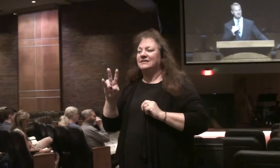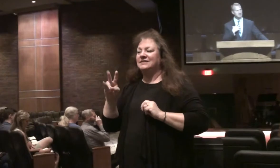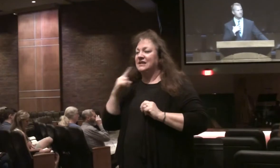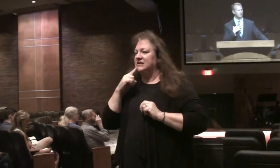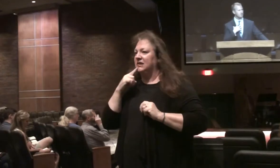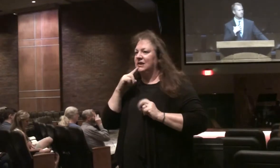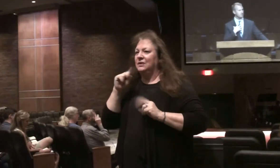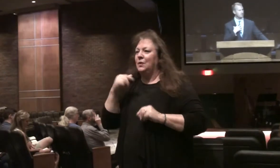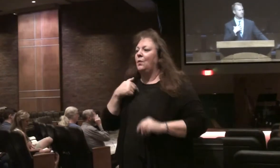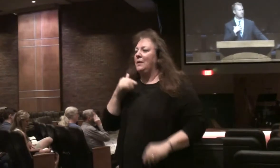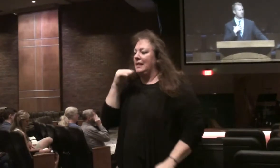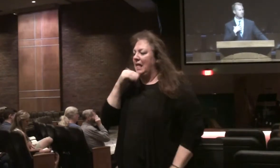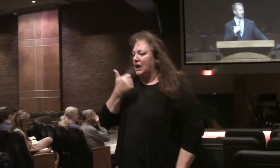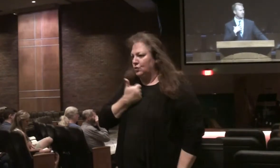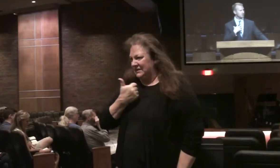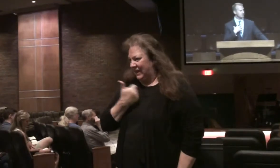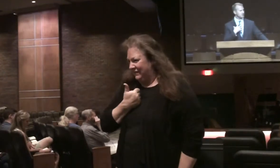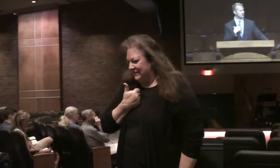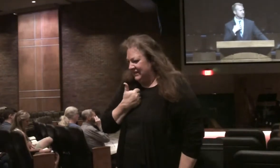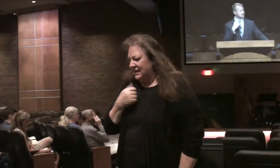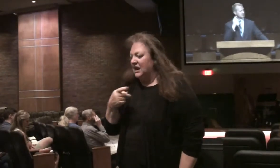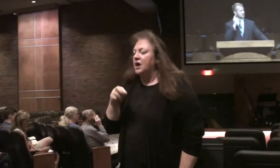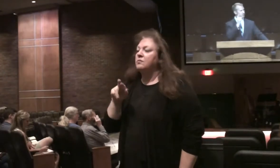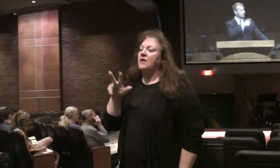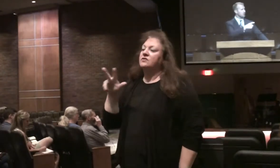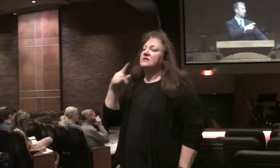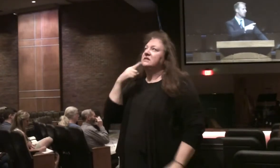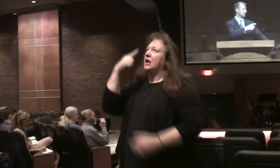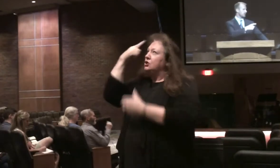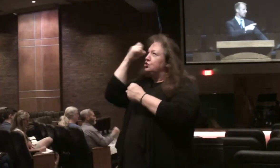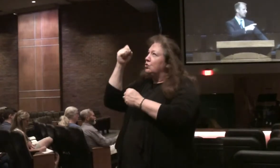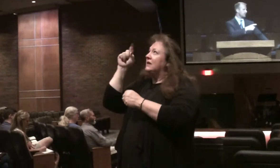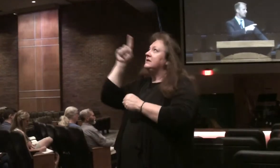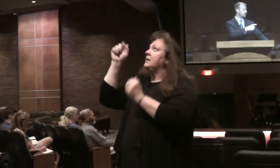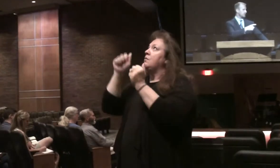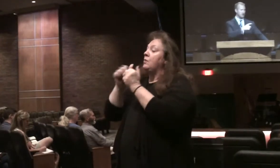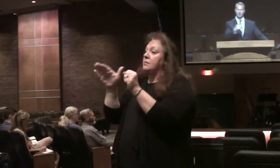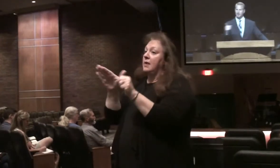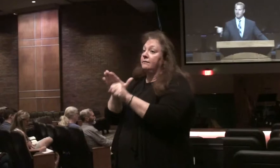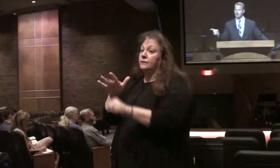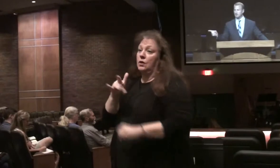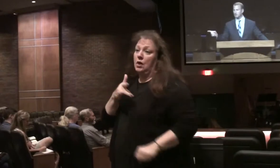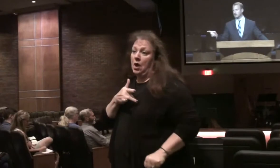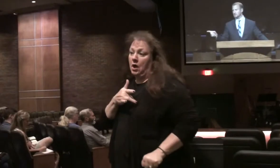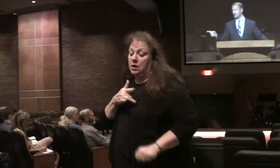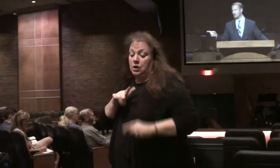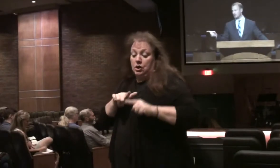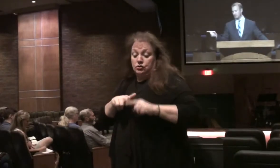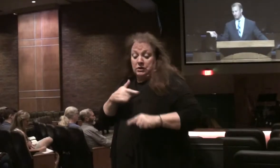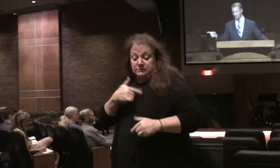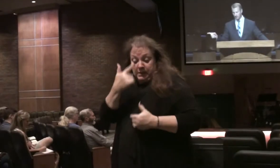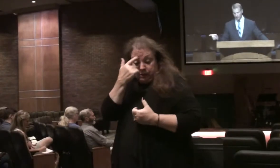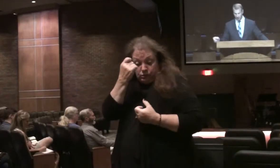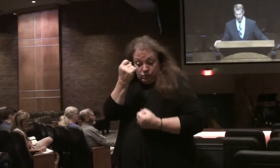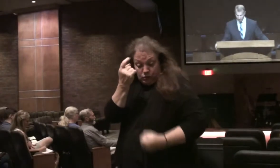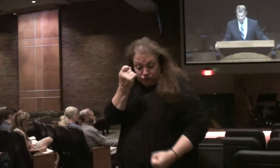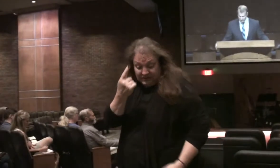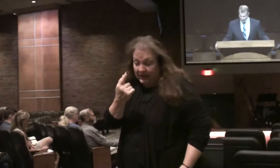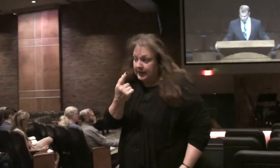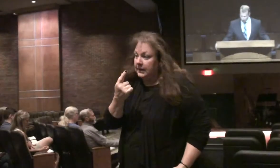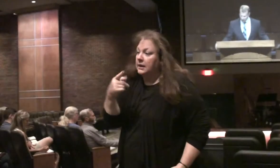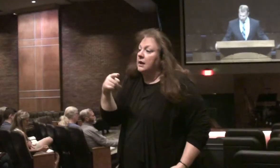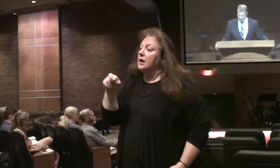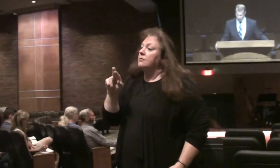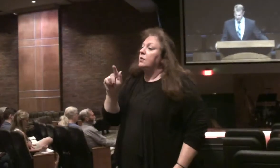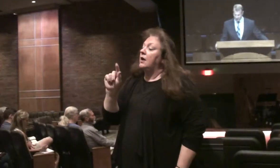says, we're deceitful. Proverbs 3 says, trust in the Lord with all your heart. and do not lean on your own understanding. Proverbs